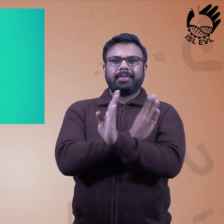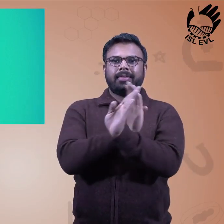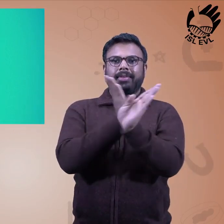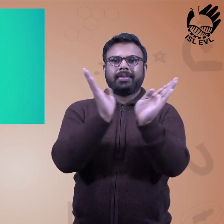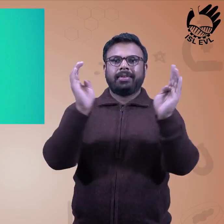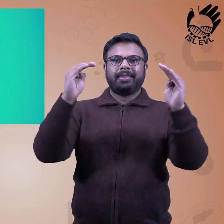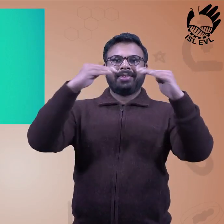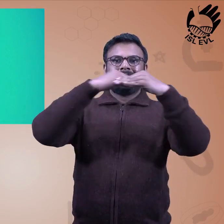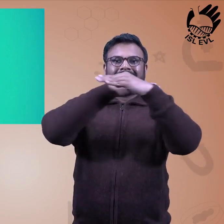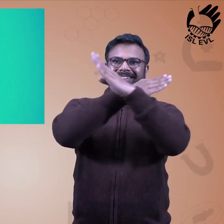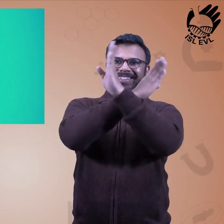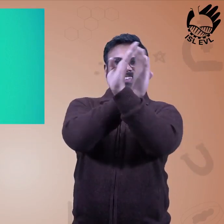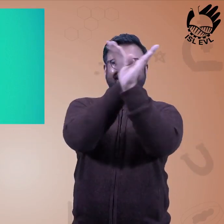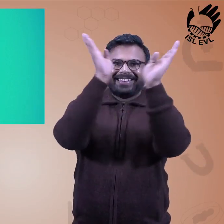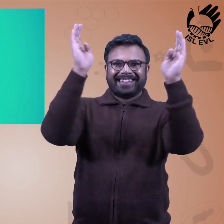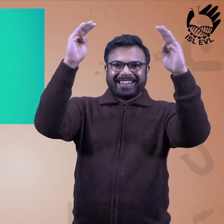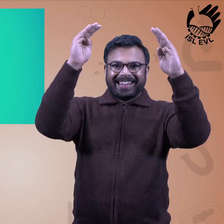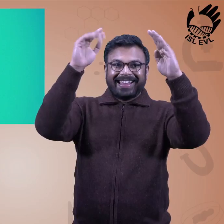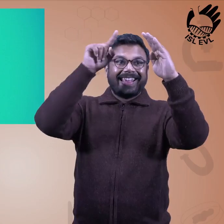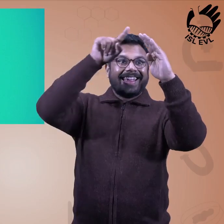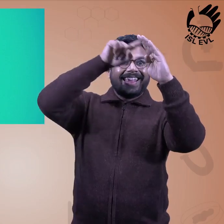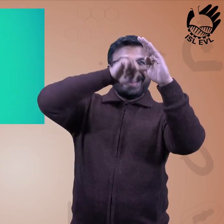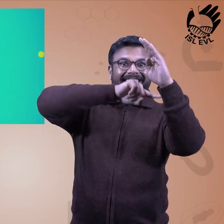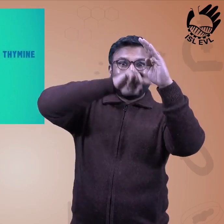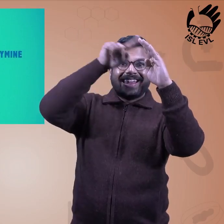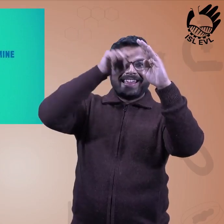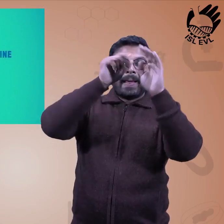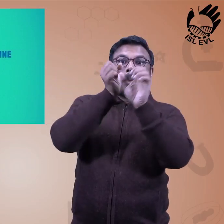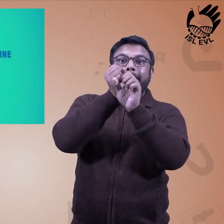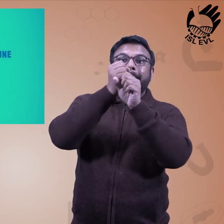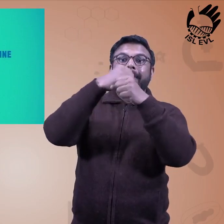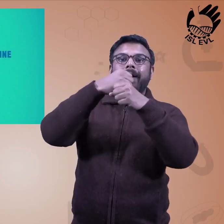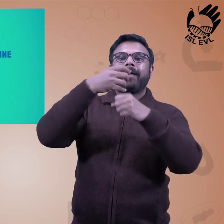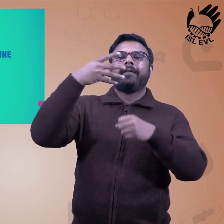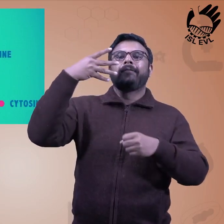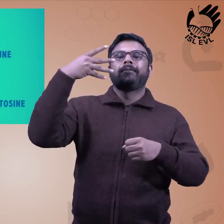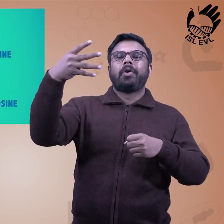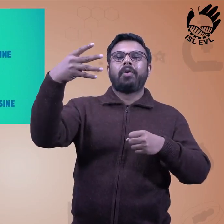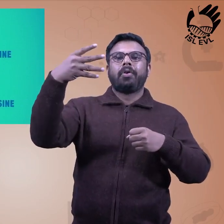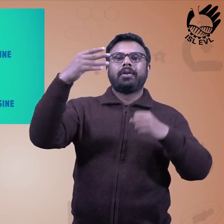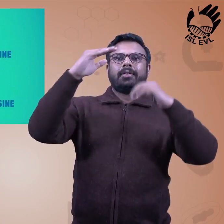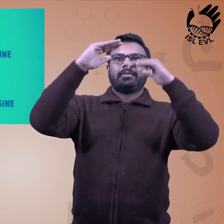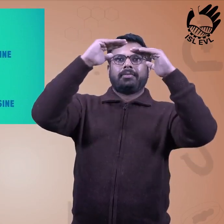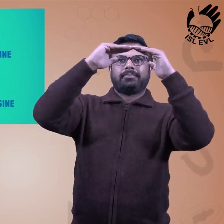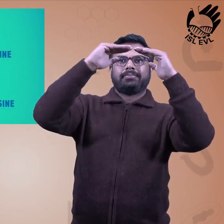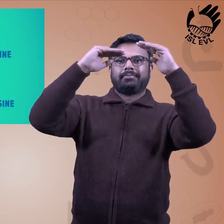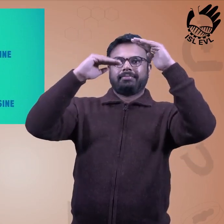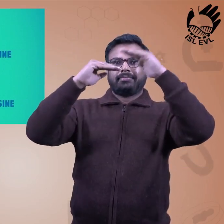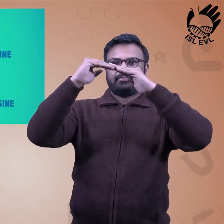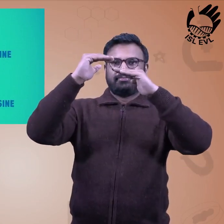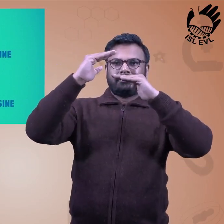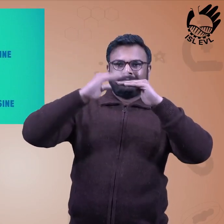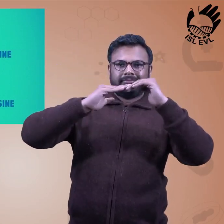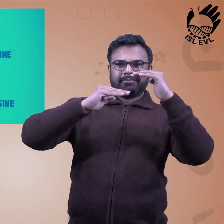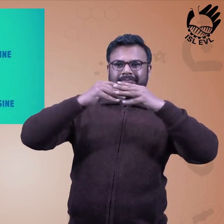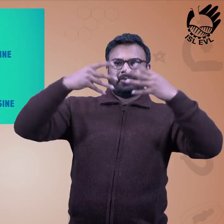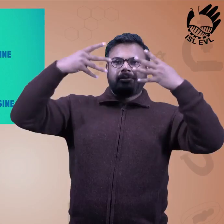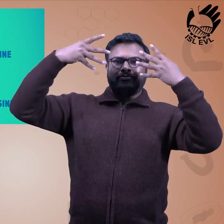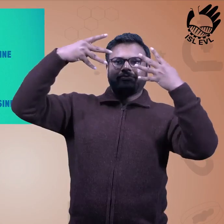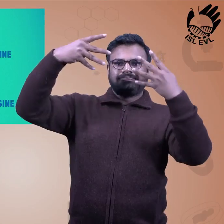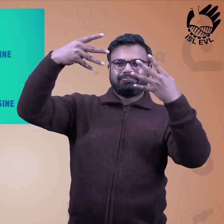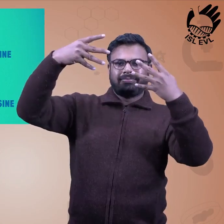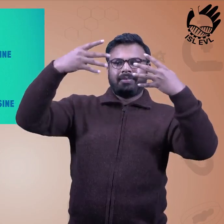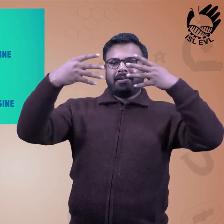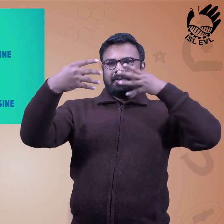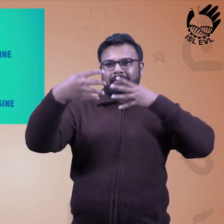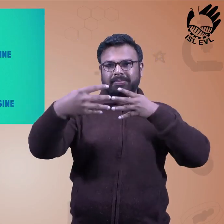made up of four kinds of building blocks.